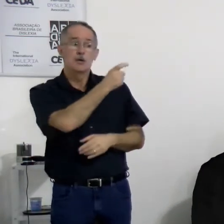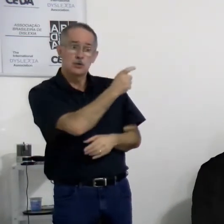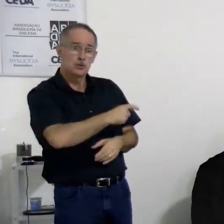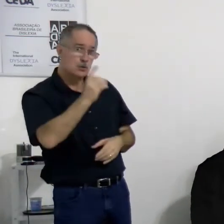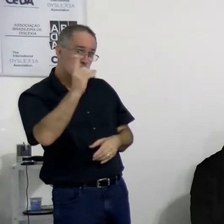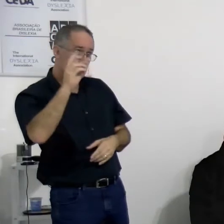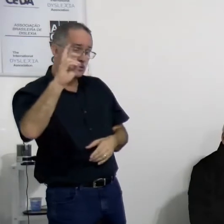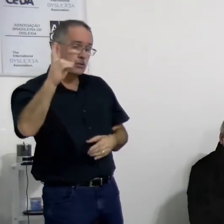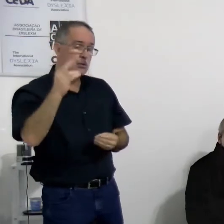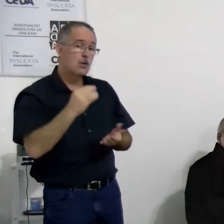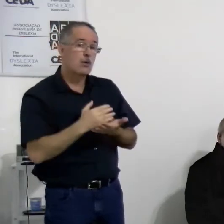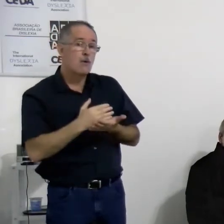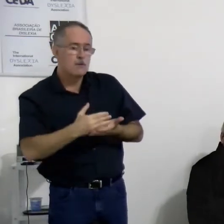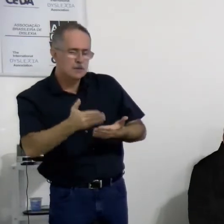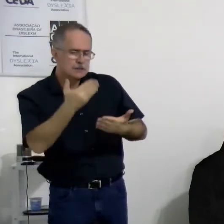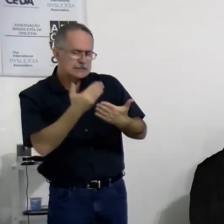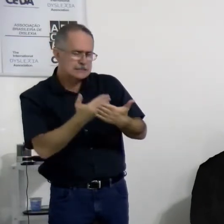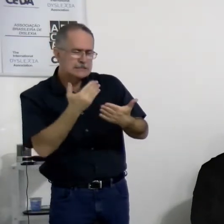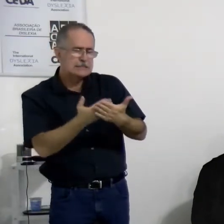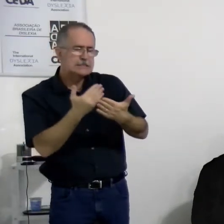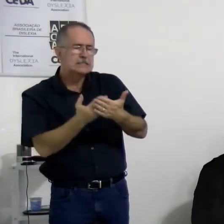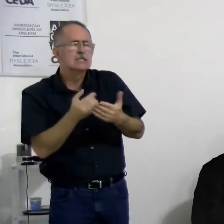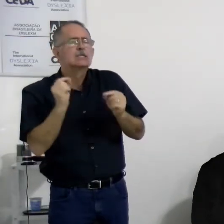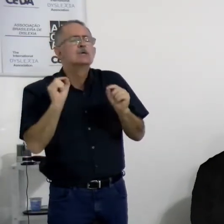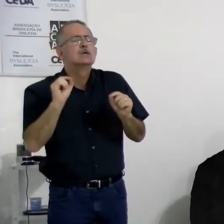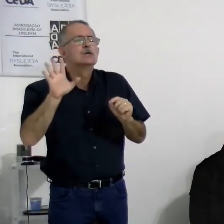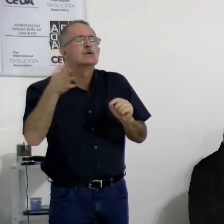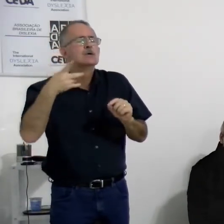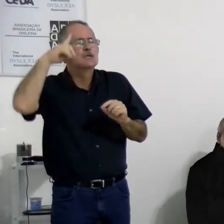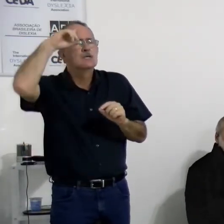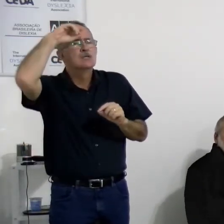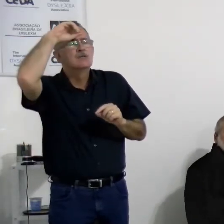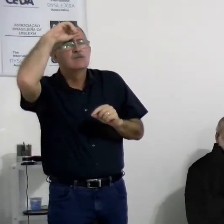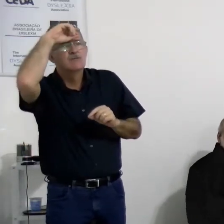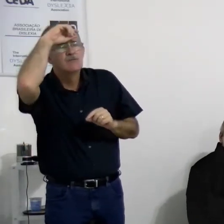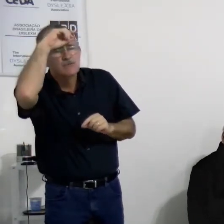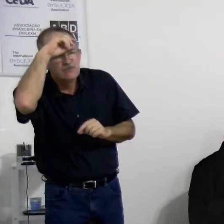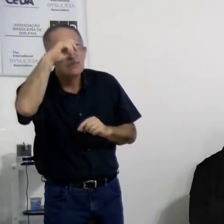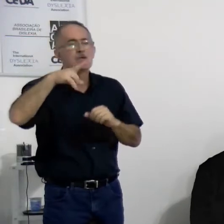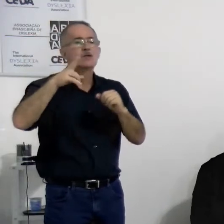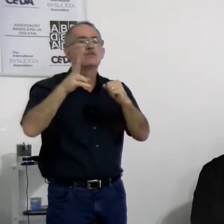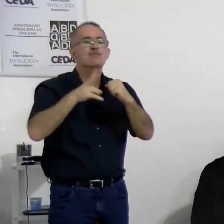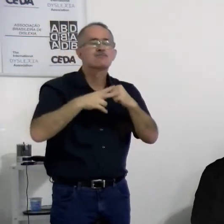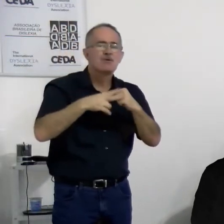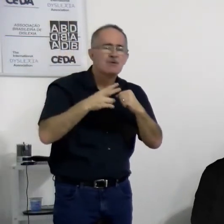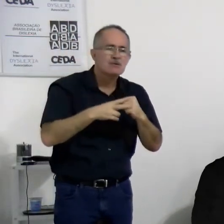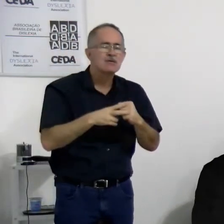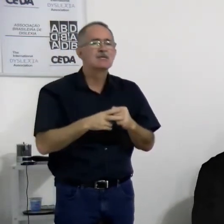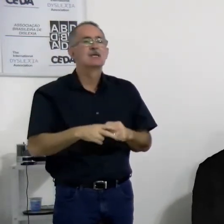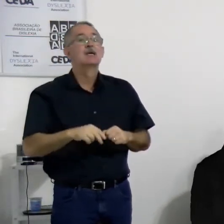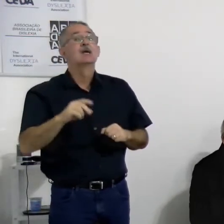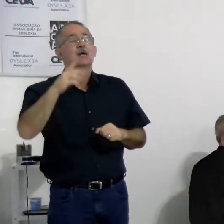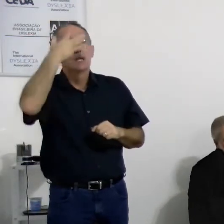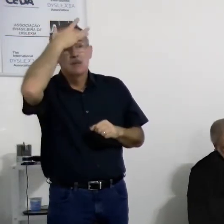dedicar ao estudo das dificuldades de linguagem expressiva, de vocabulário expressivo, dos